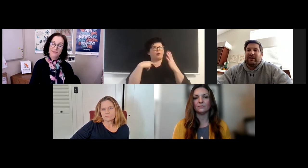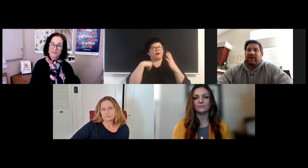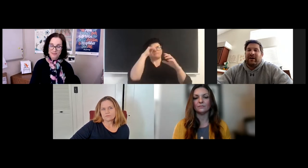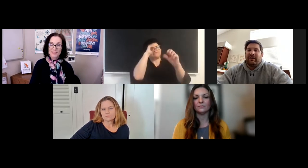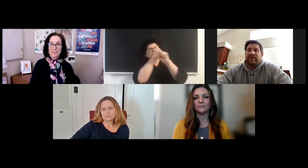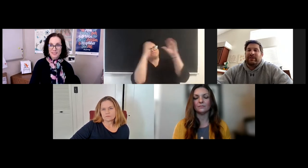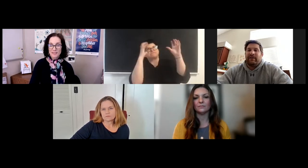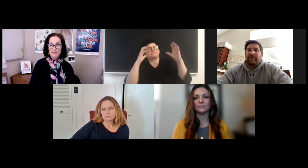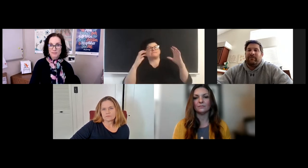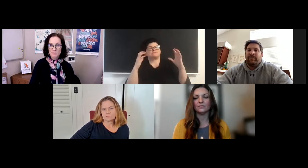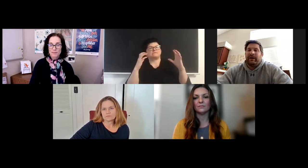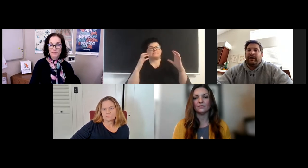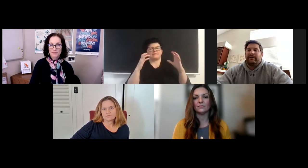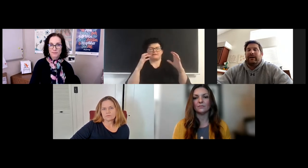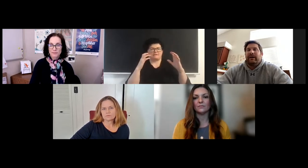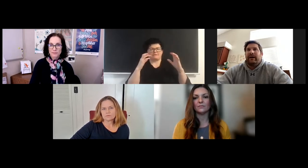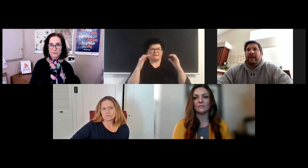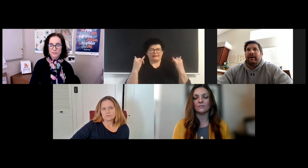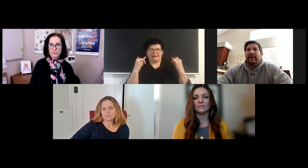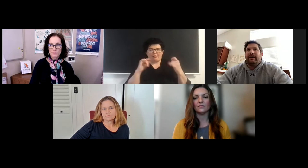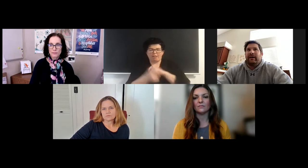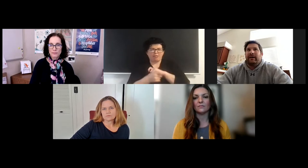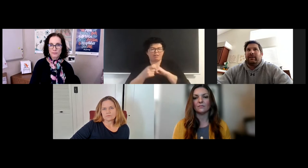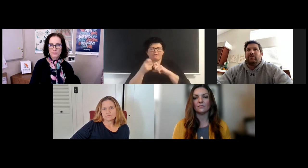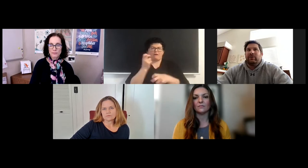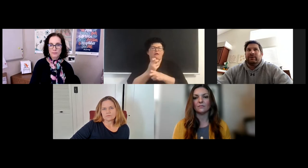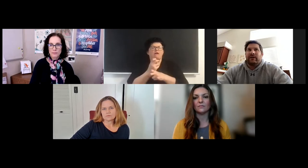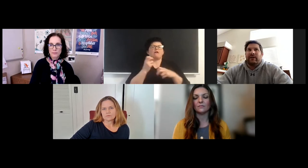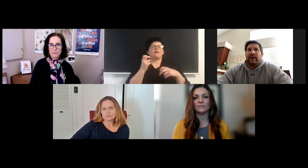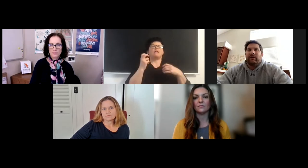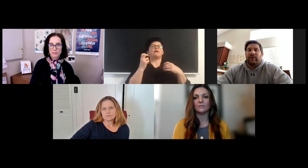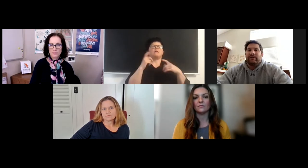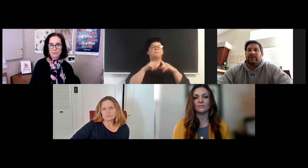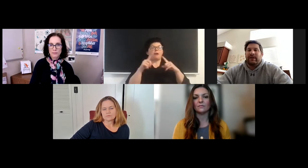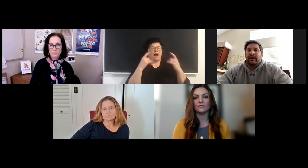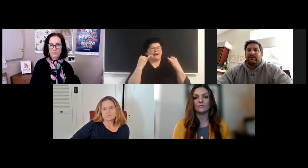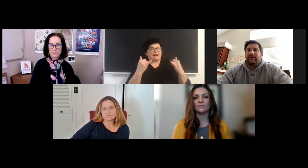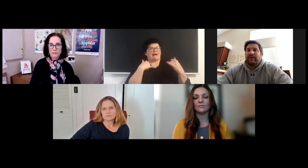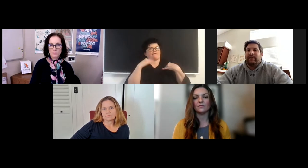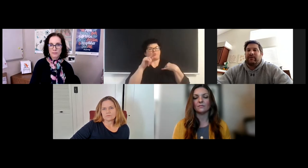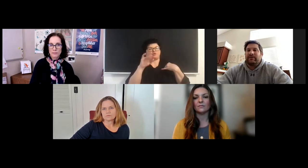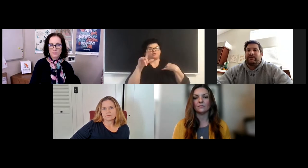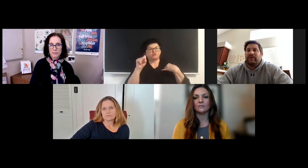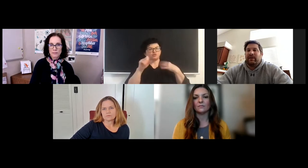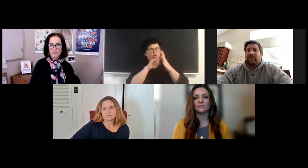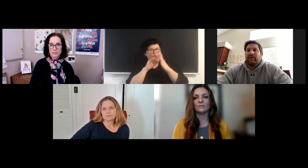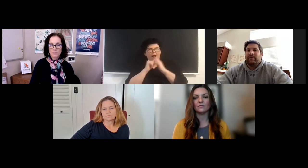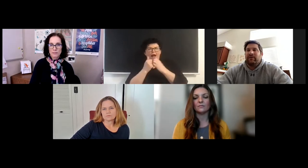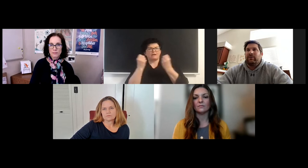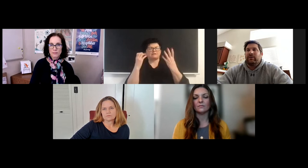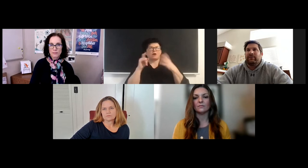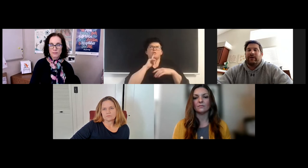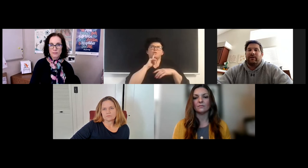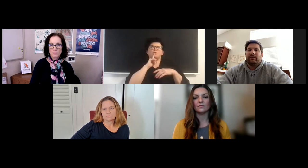envisioned was tough. But getting tools and learning to sign and stuff like that was just a